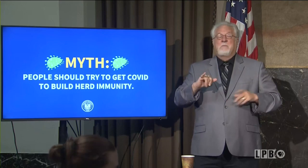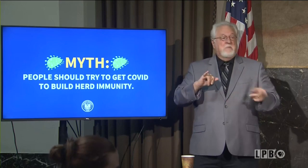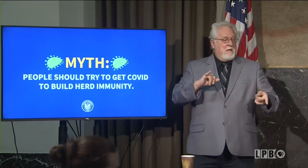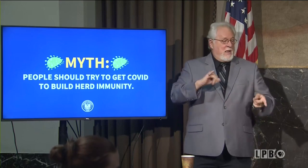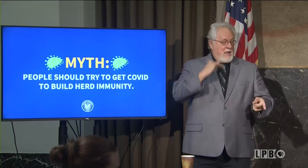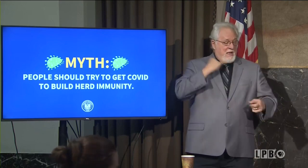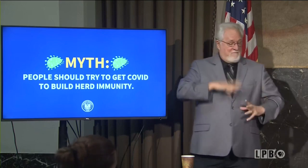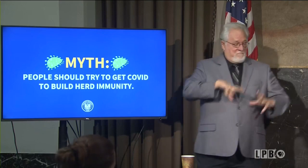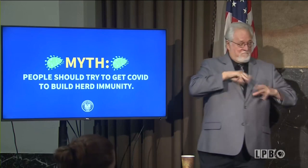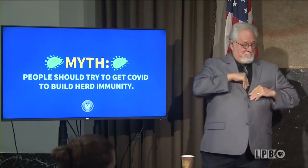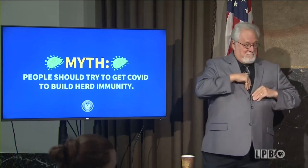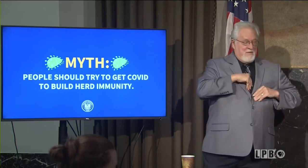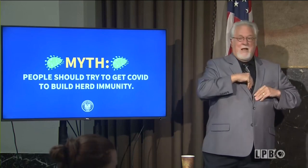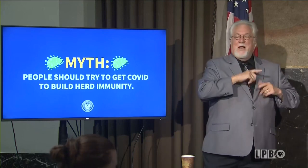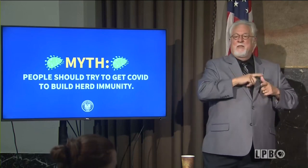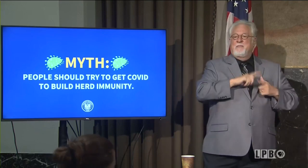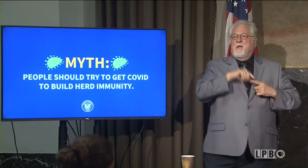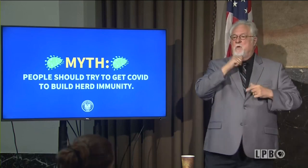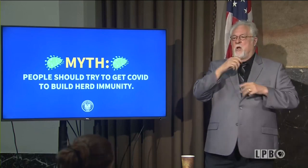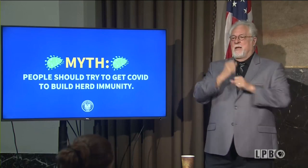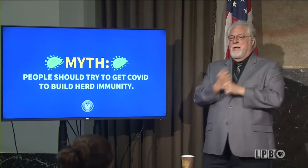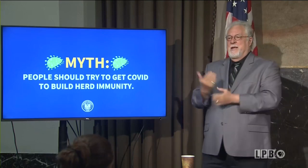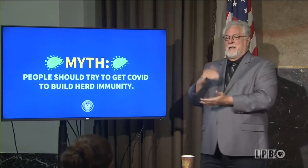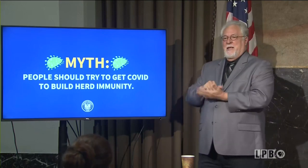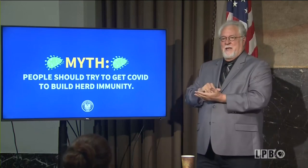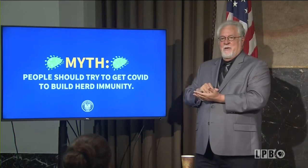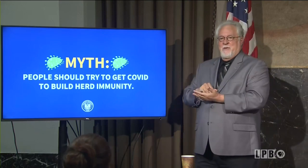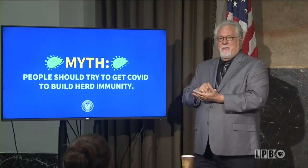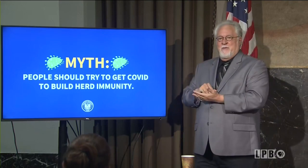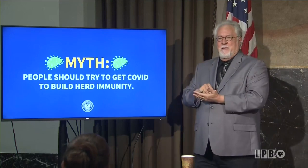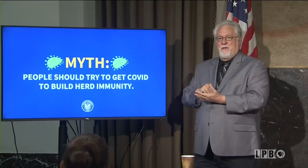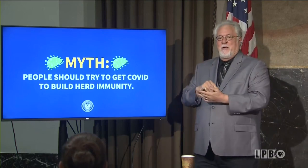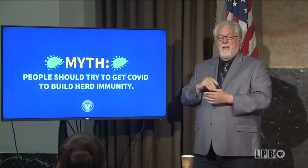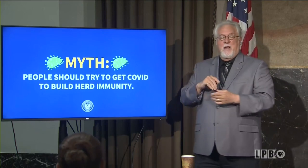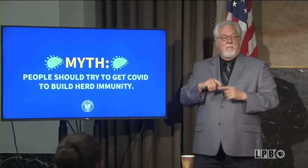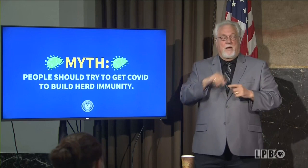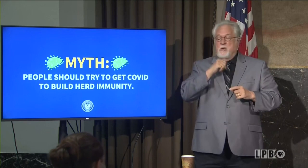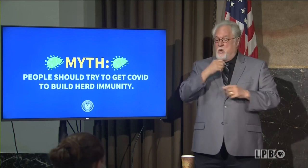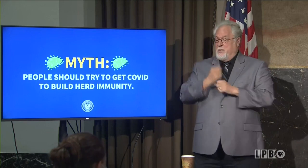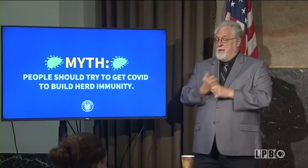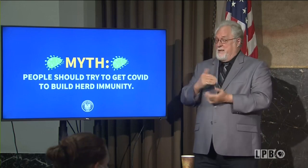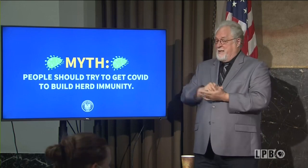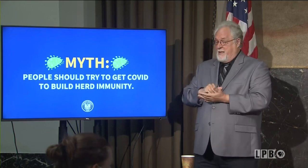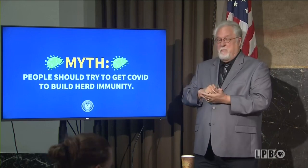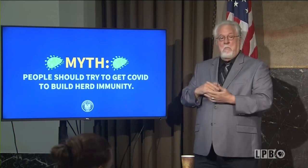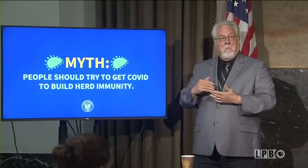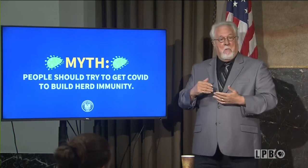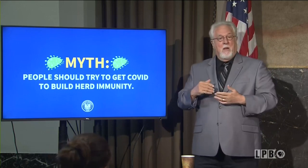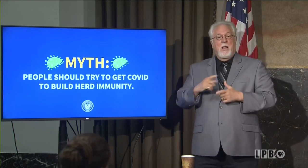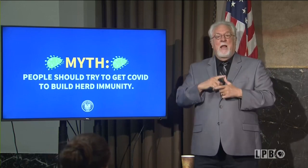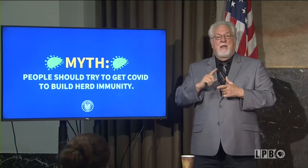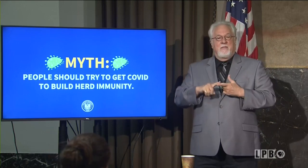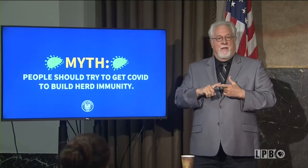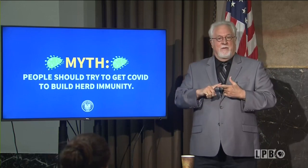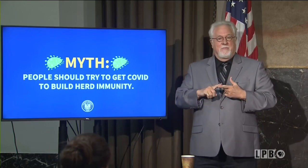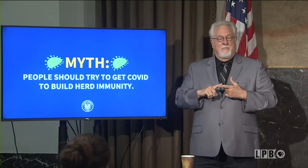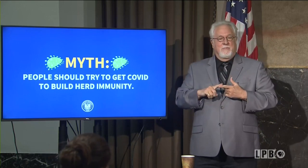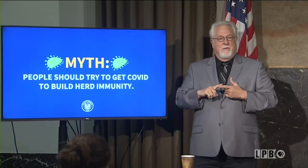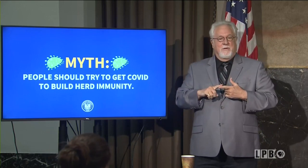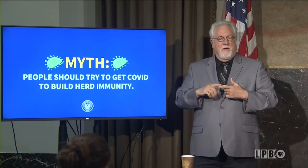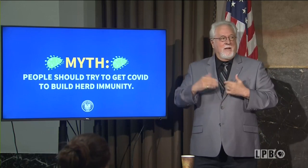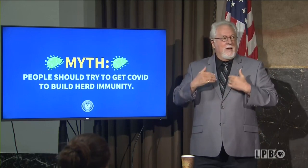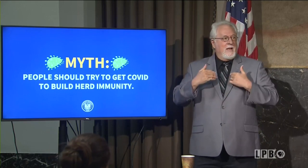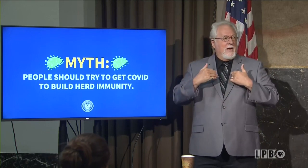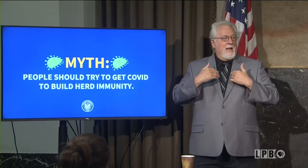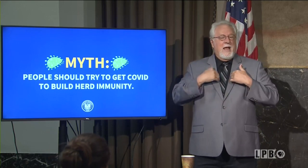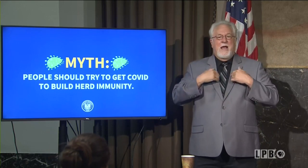it, then you won't get it again. That's a myth. But then if you won't get it again, you also create where there's what